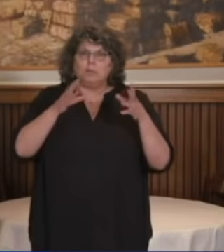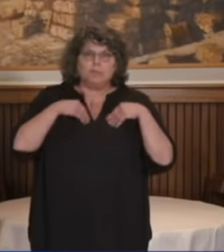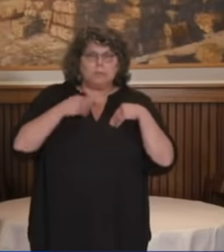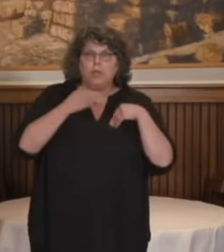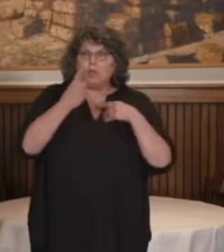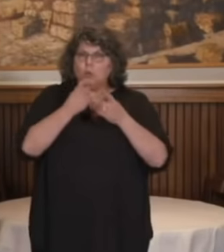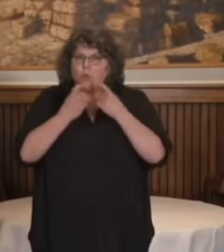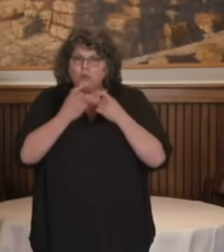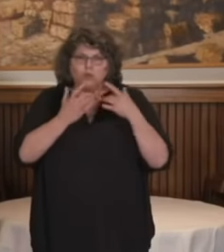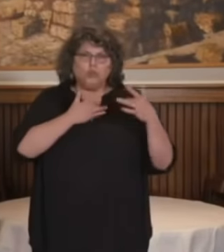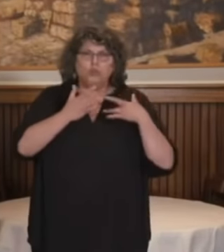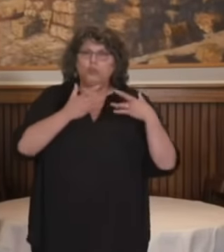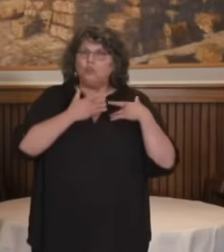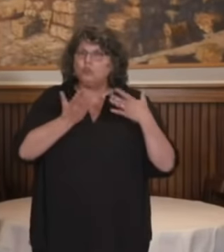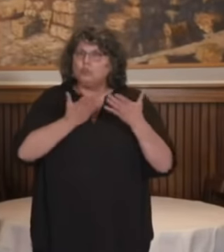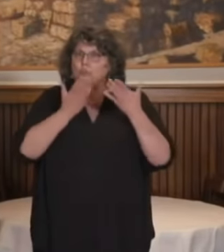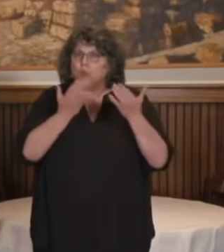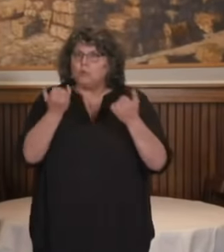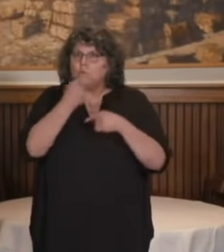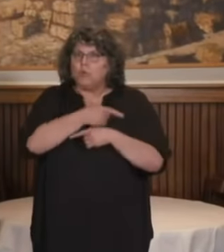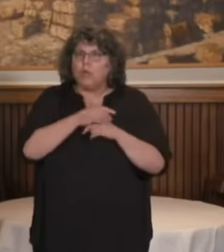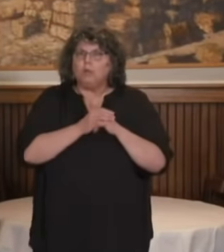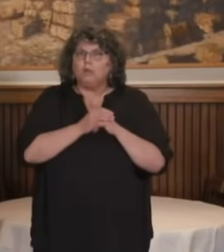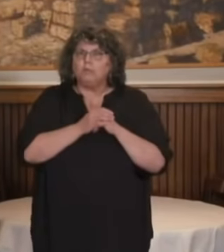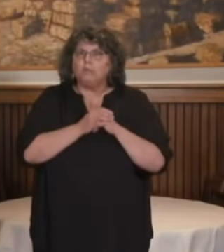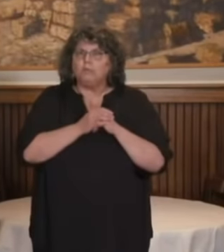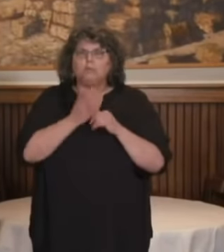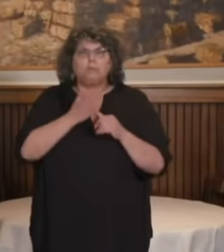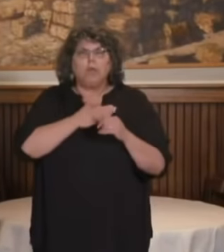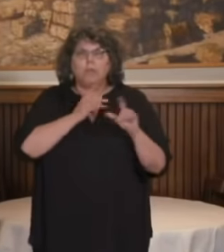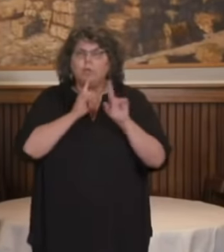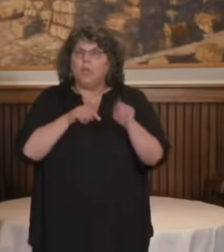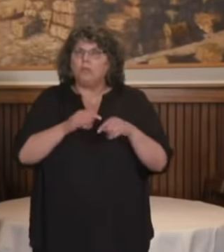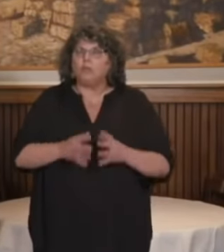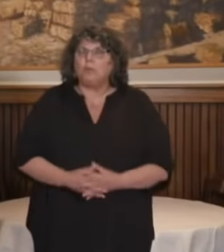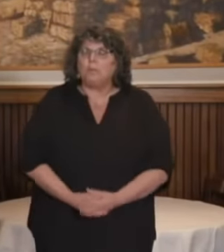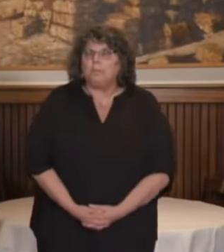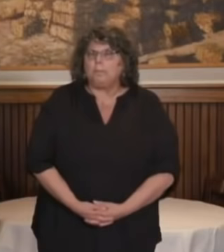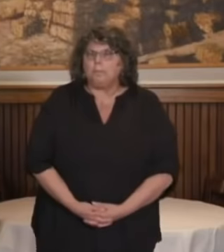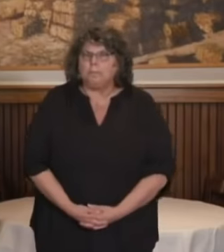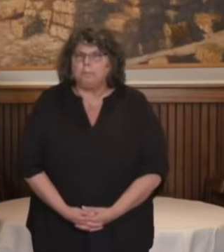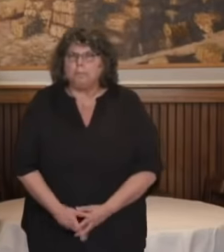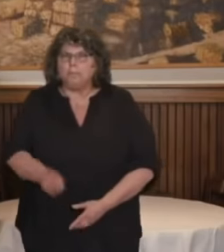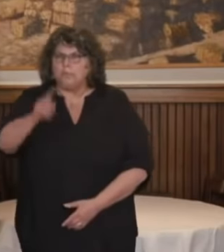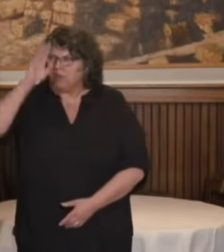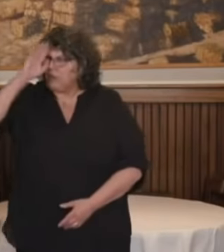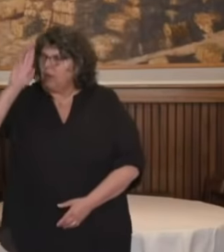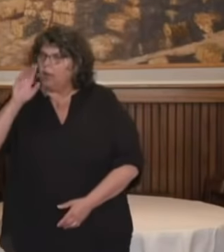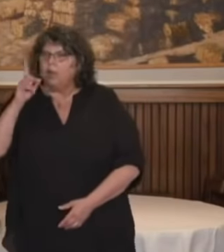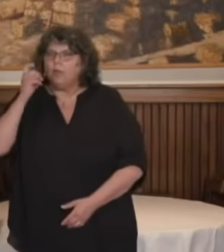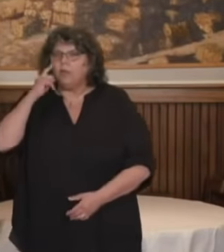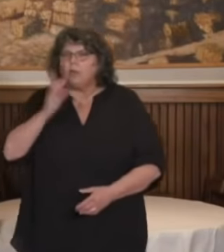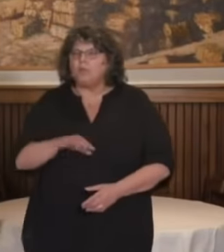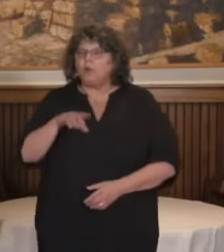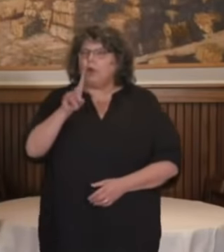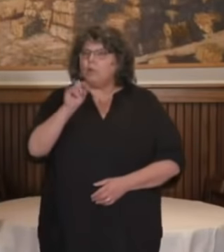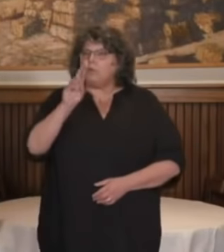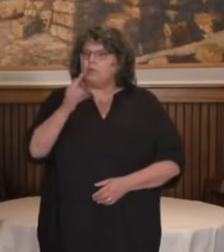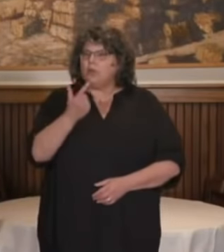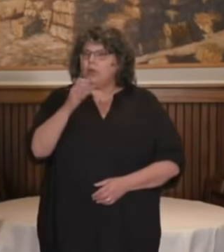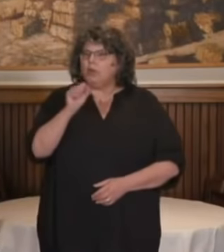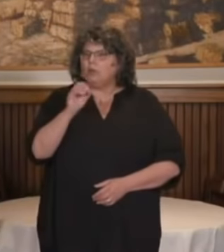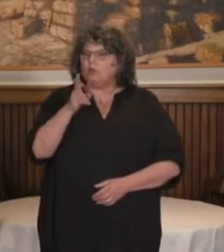and concerns that are raised today, and now happy to answer any questions. Hi, Governor. I'm Doug Sovereign, political reporter